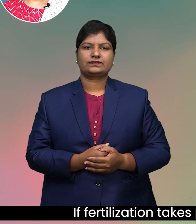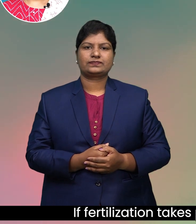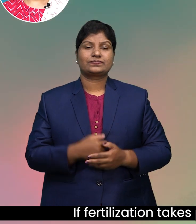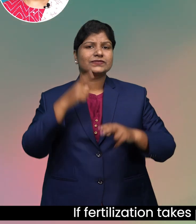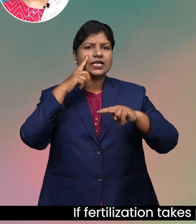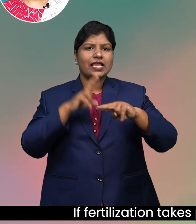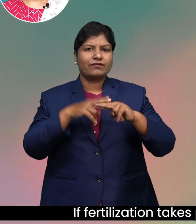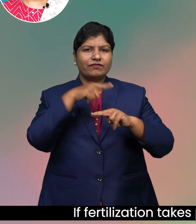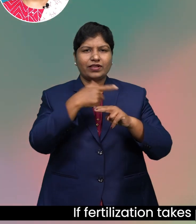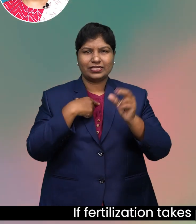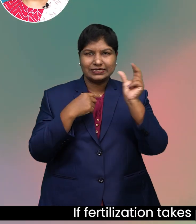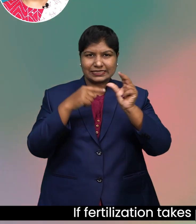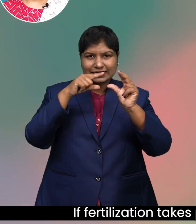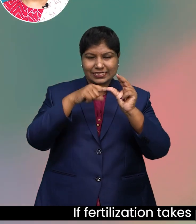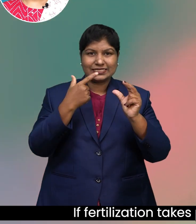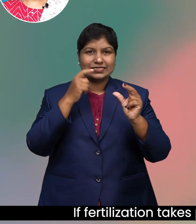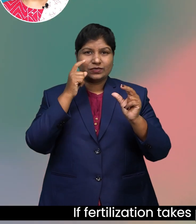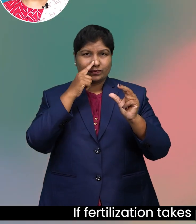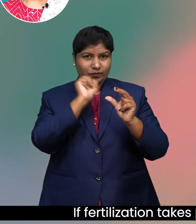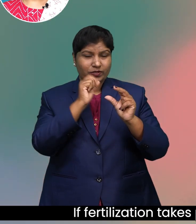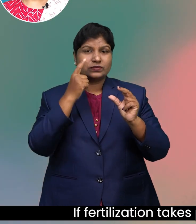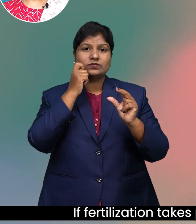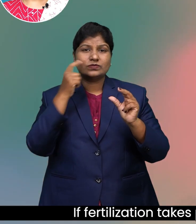If fertilization takes place,